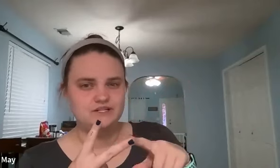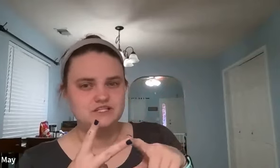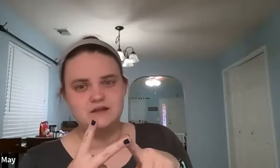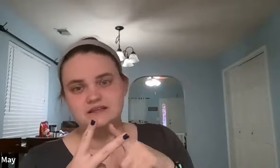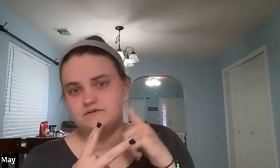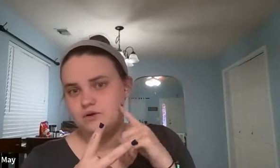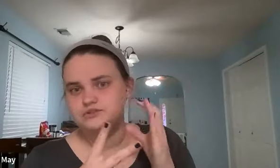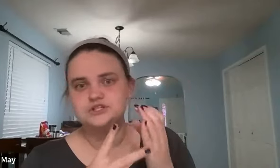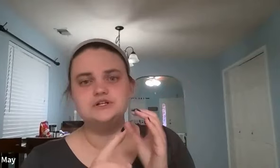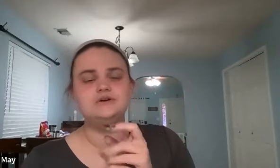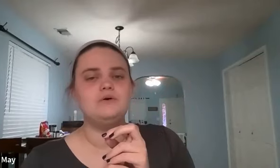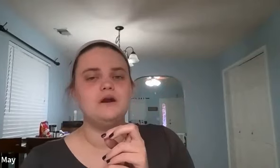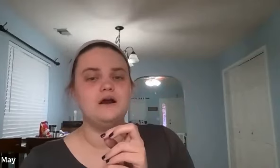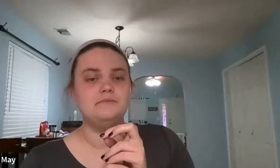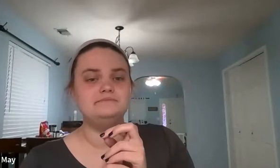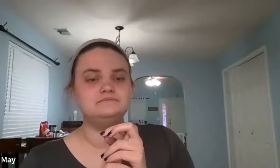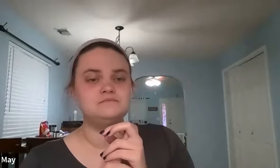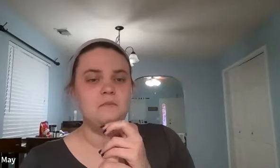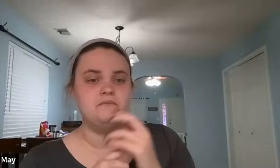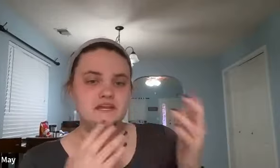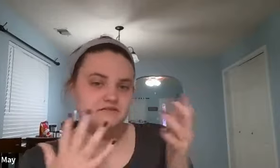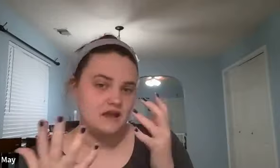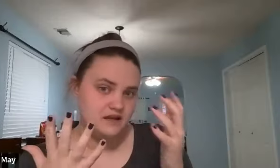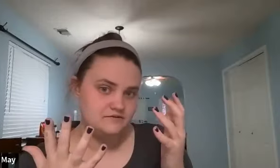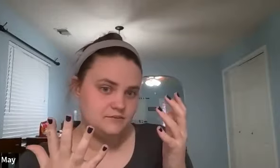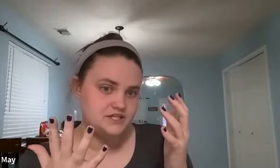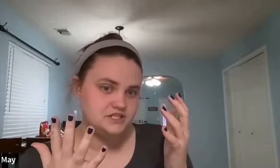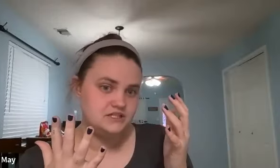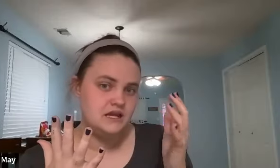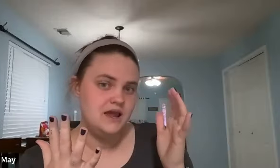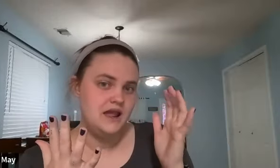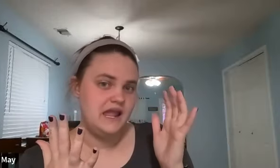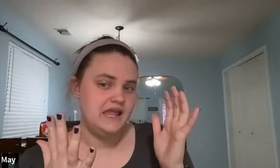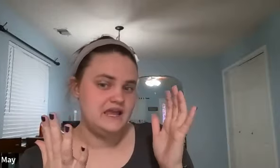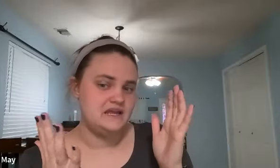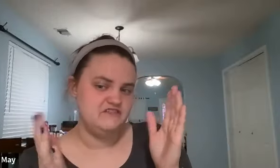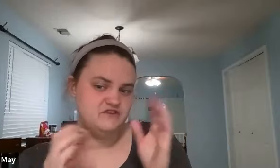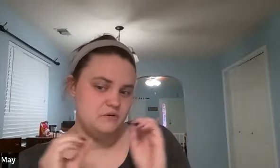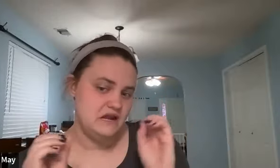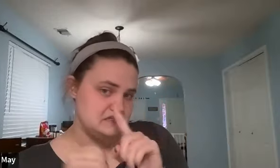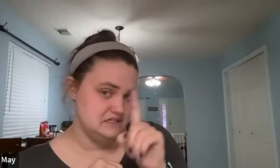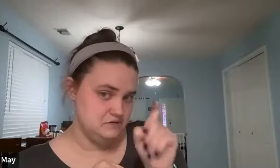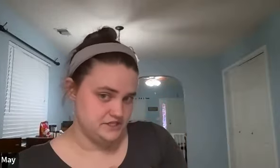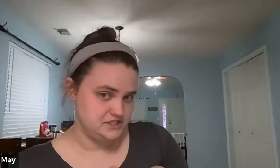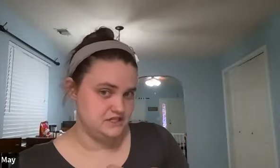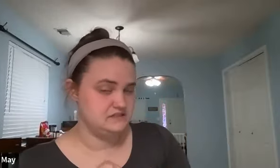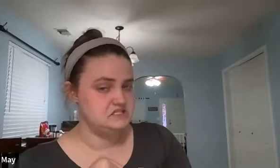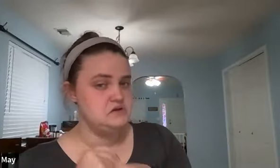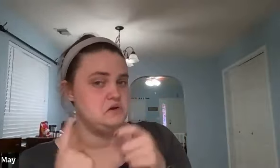questions about like deaf culture or any of that kind of information. And if no one has any questions,